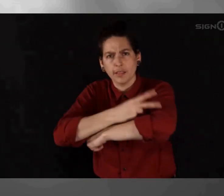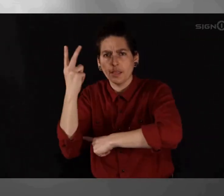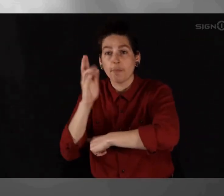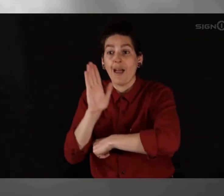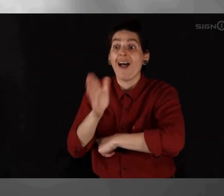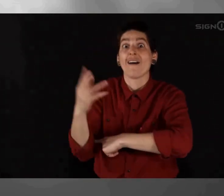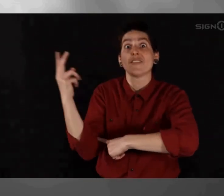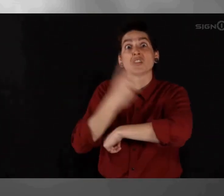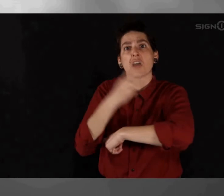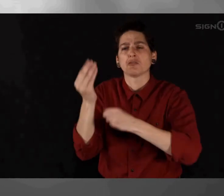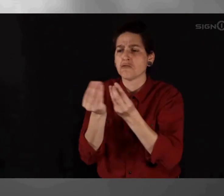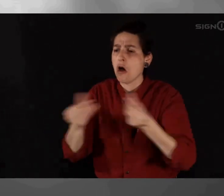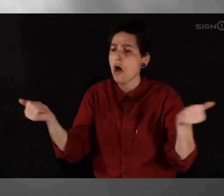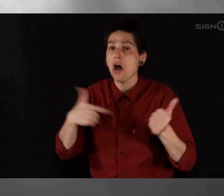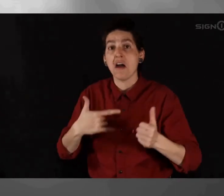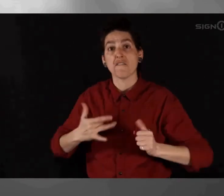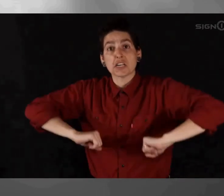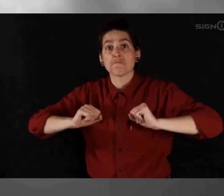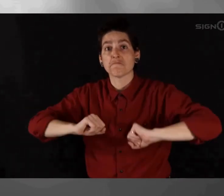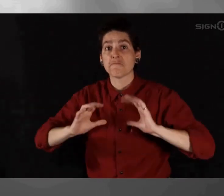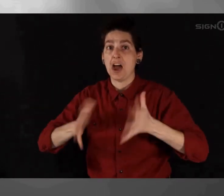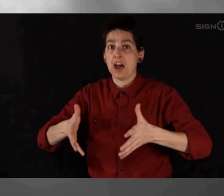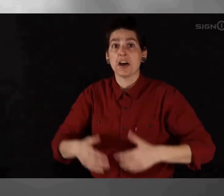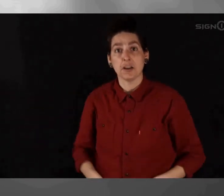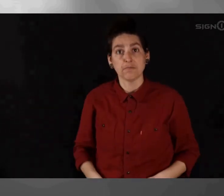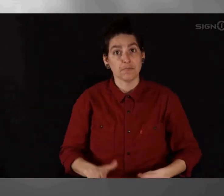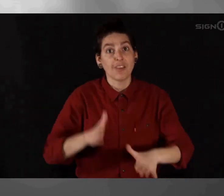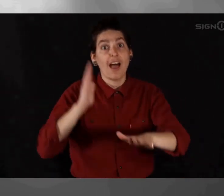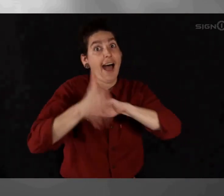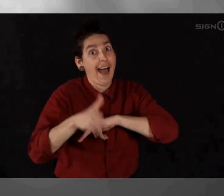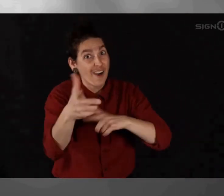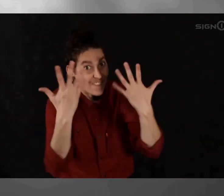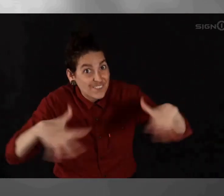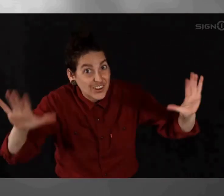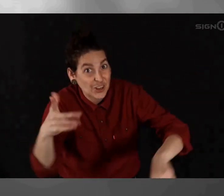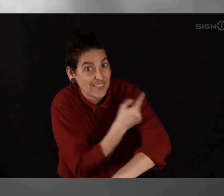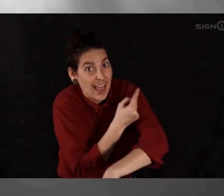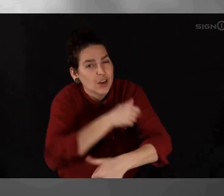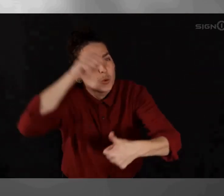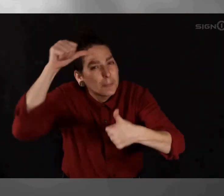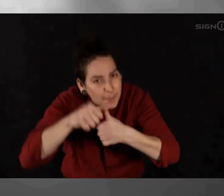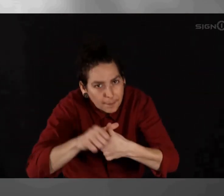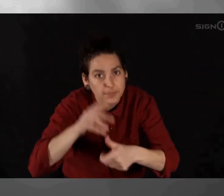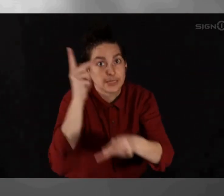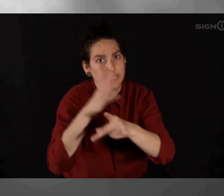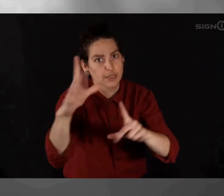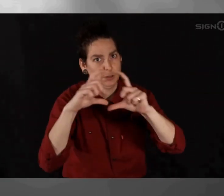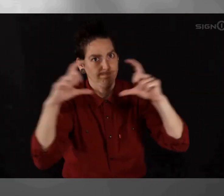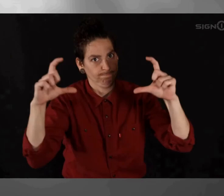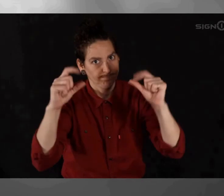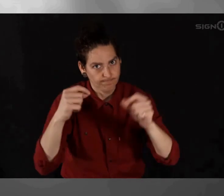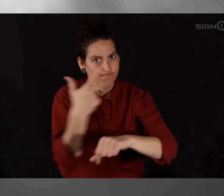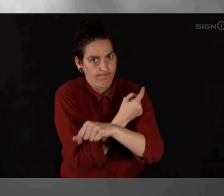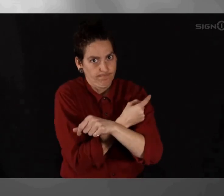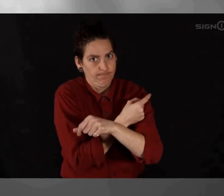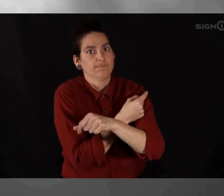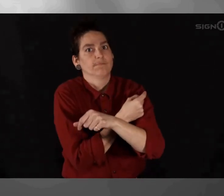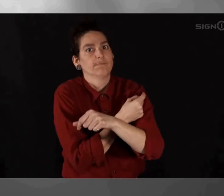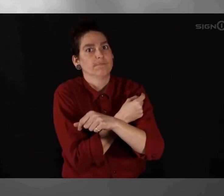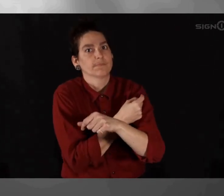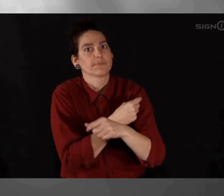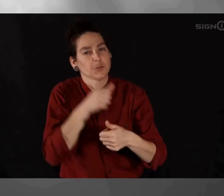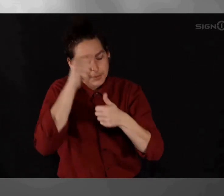days, but then after the 2 days, it went away and I was fine. After you've had the